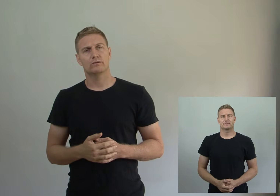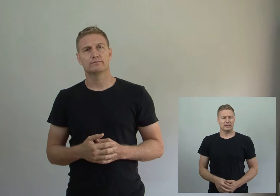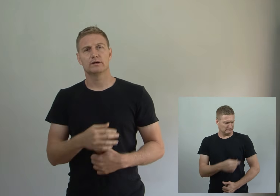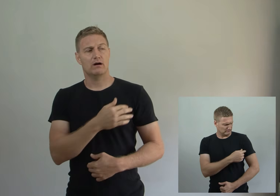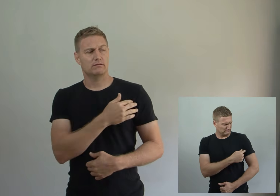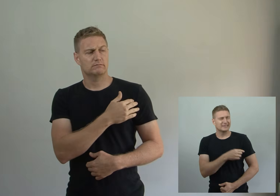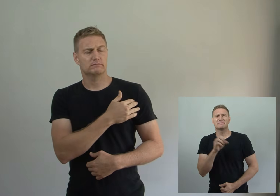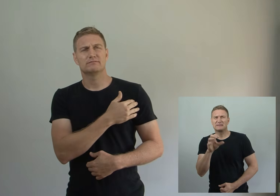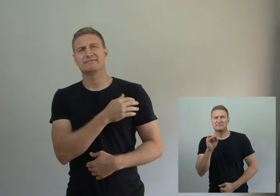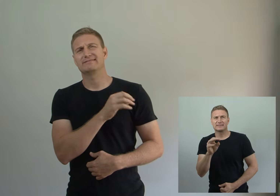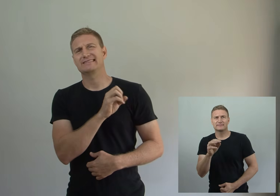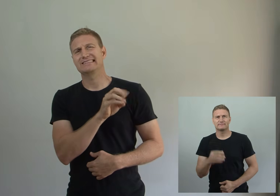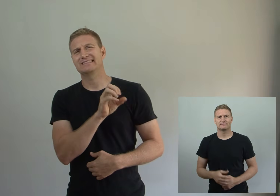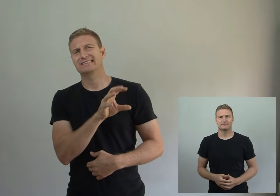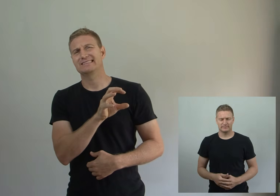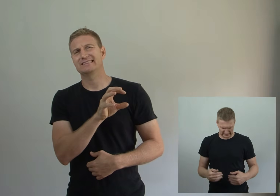Oh.